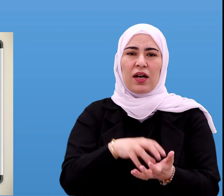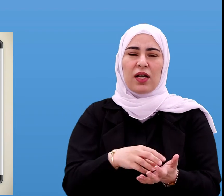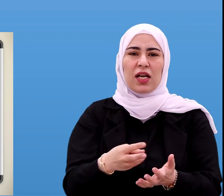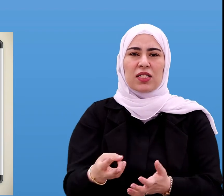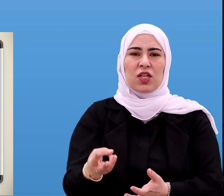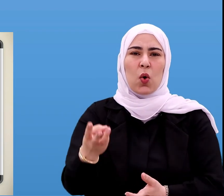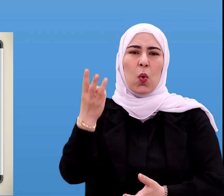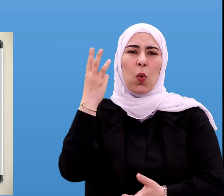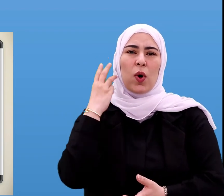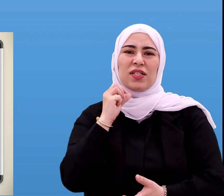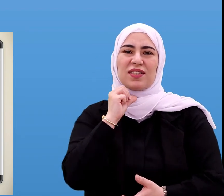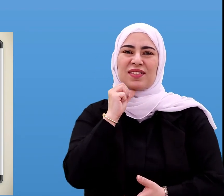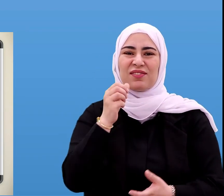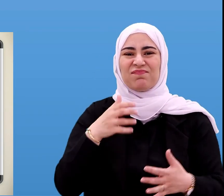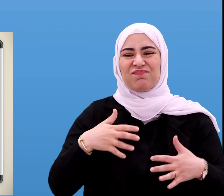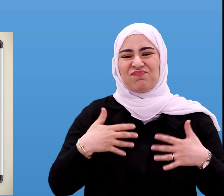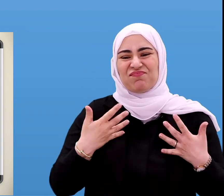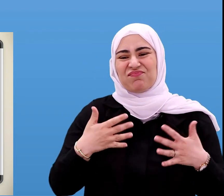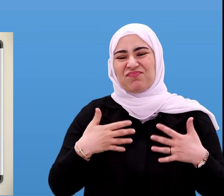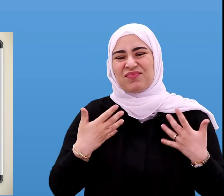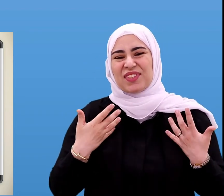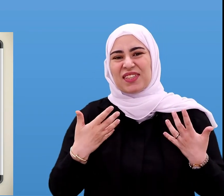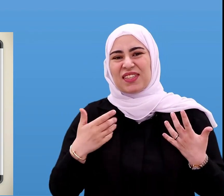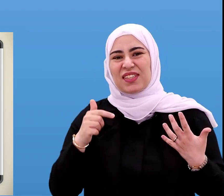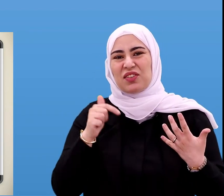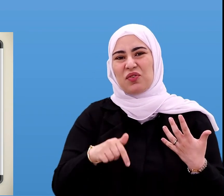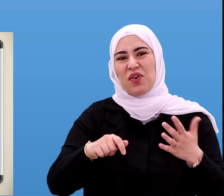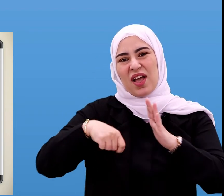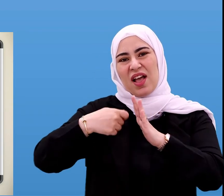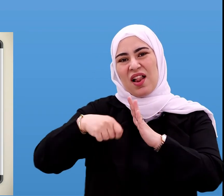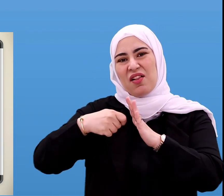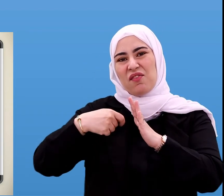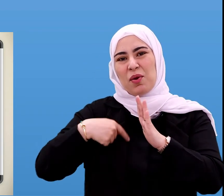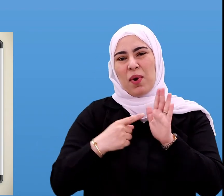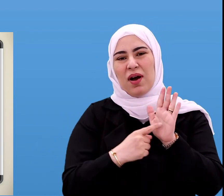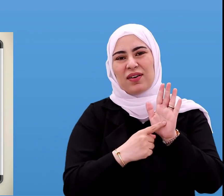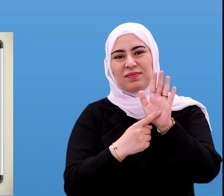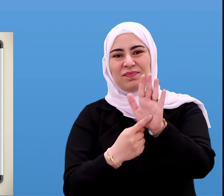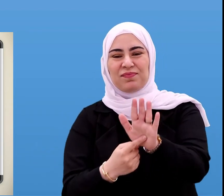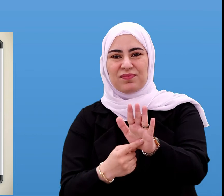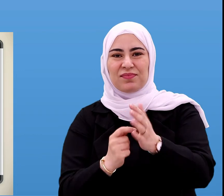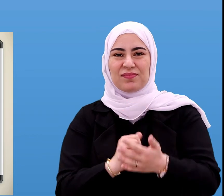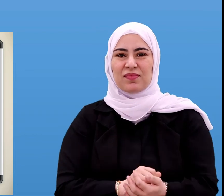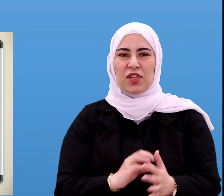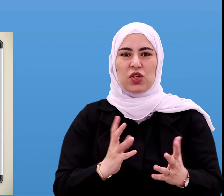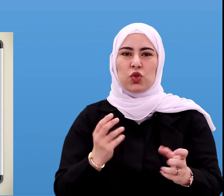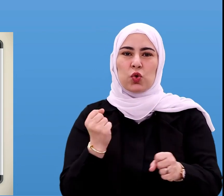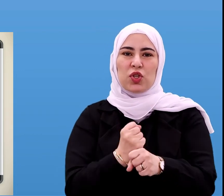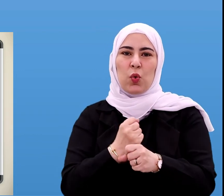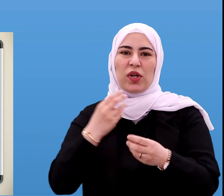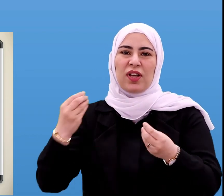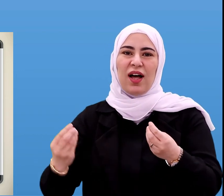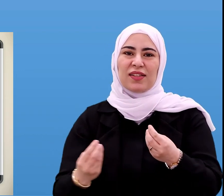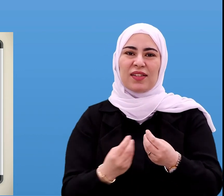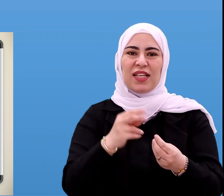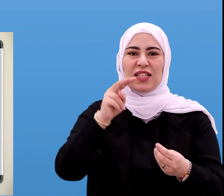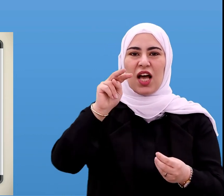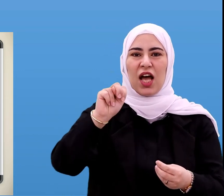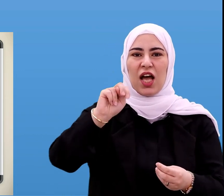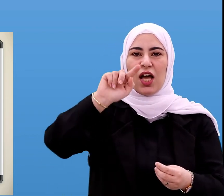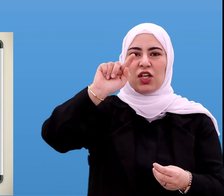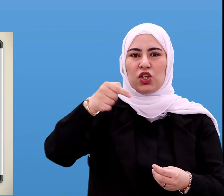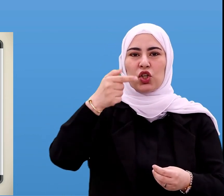the documentary I played. So instead of saying the class was interested, you will make it negative. So you will say the